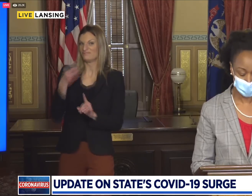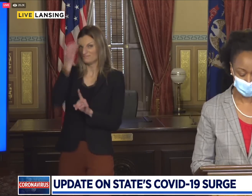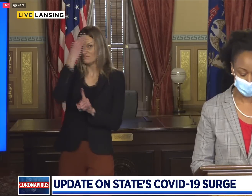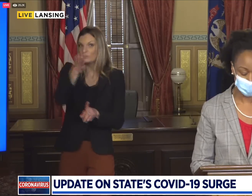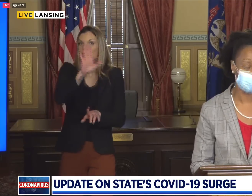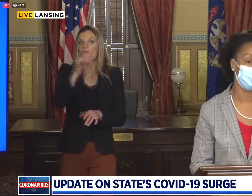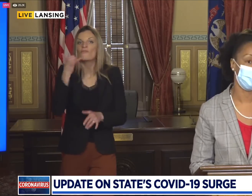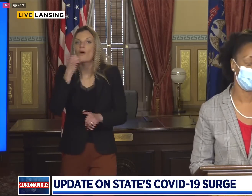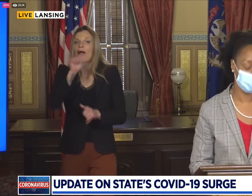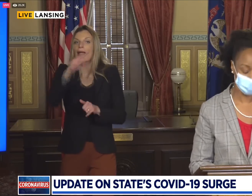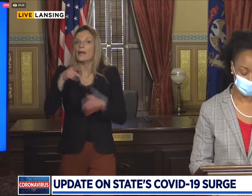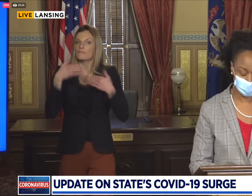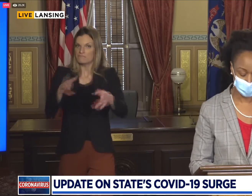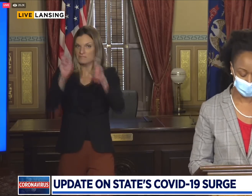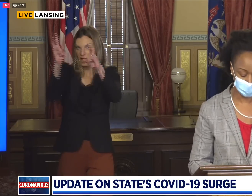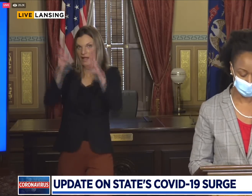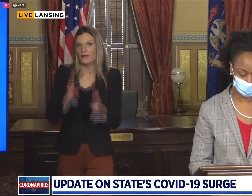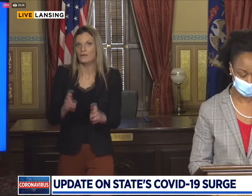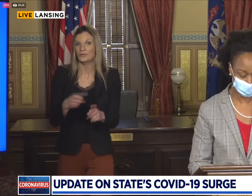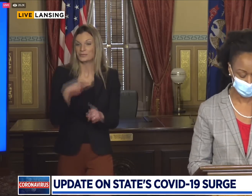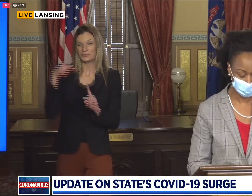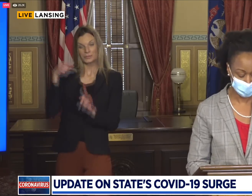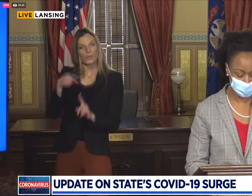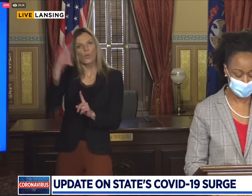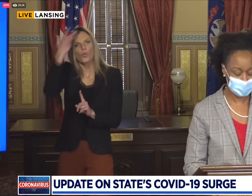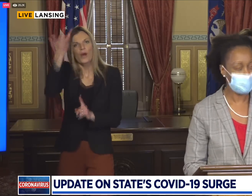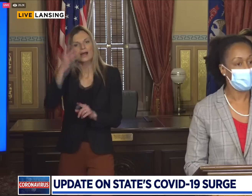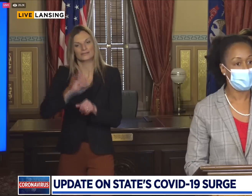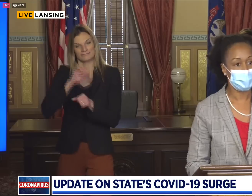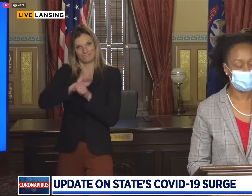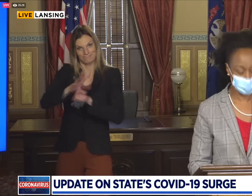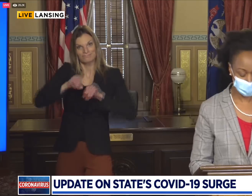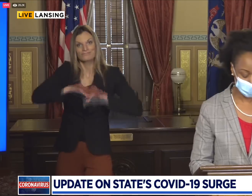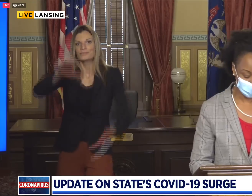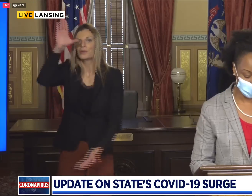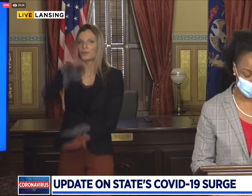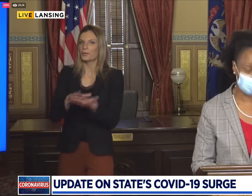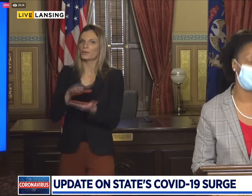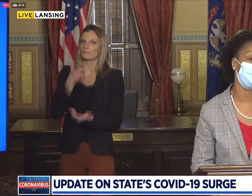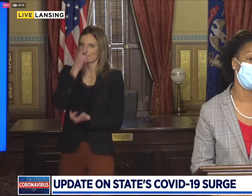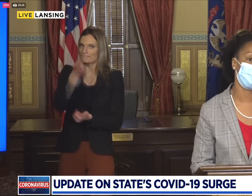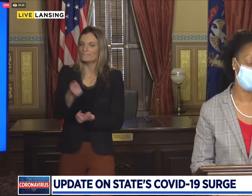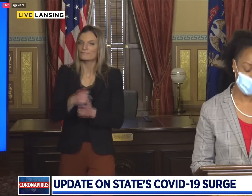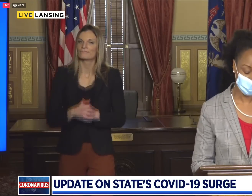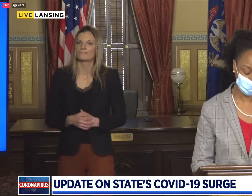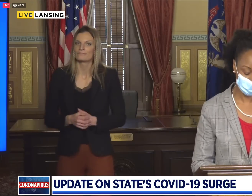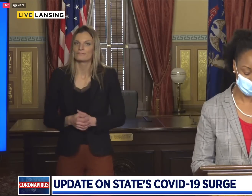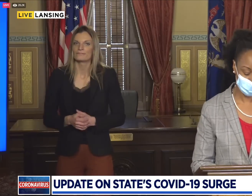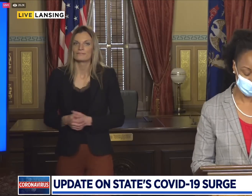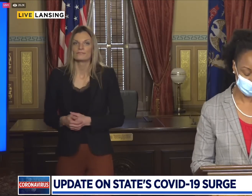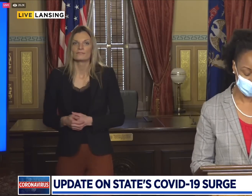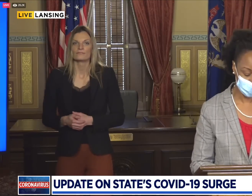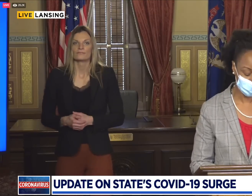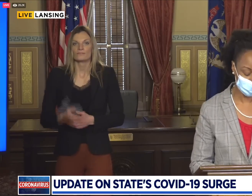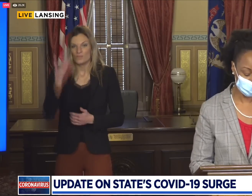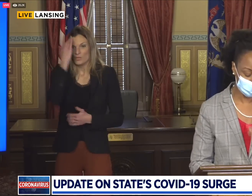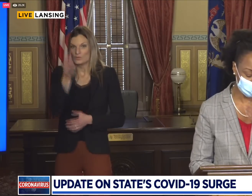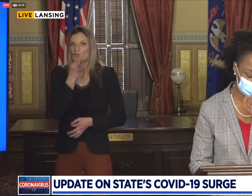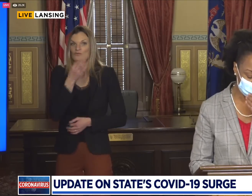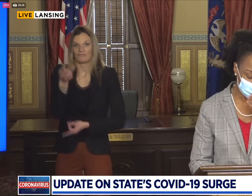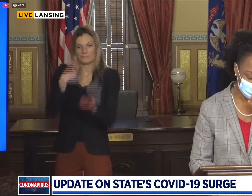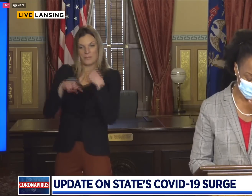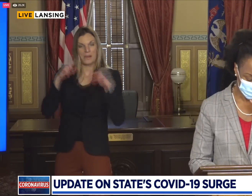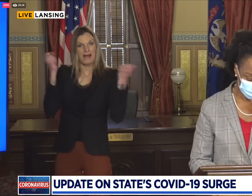have to be able to prevent the spread of COVID-19. As the governor mentioned, I also know that people are actively preparing for the holiday